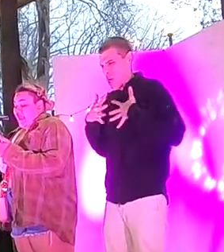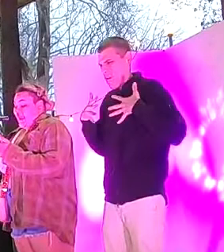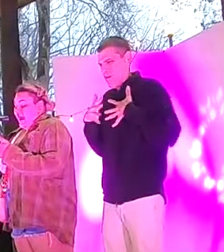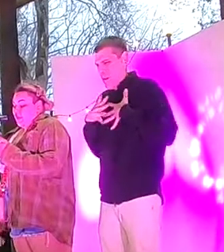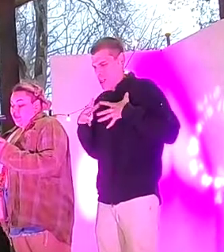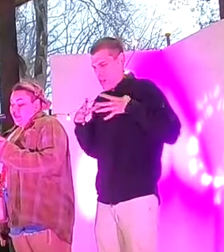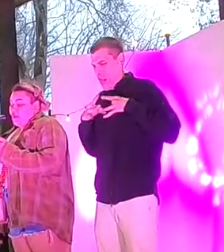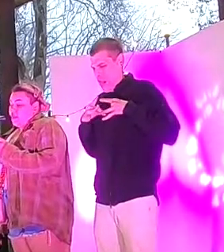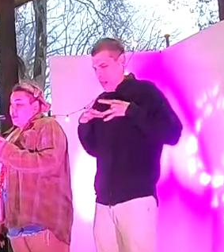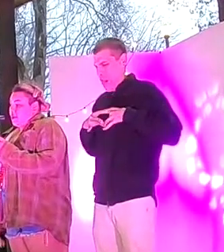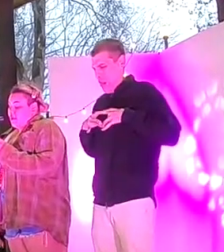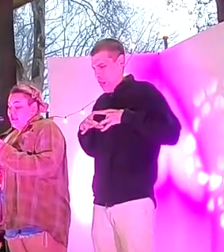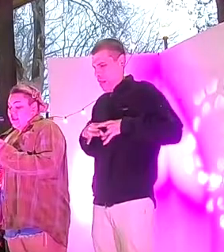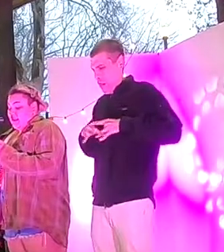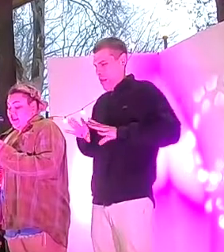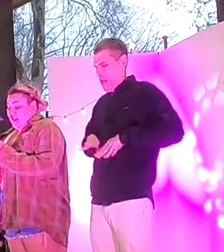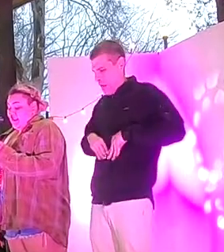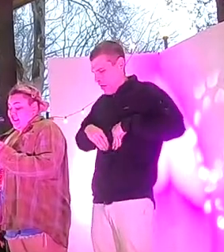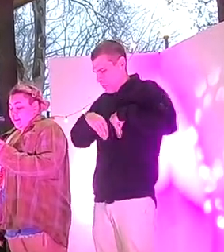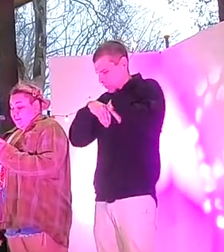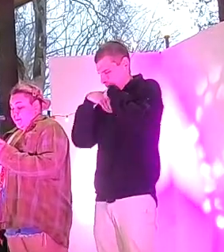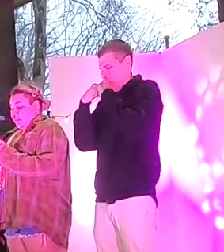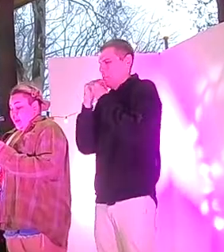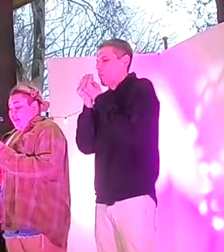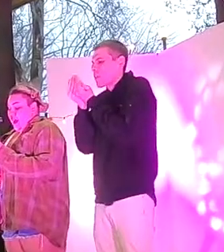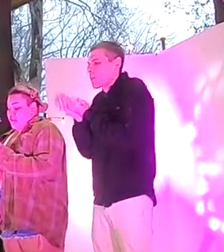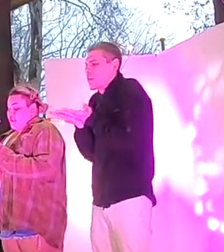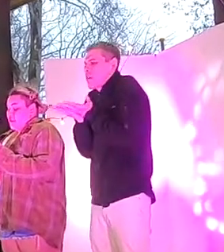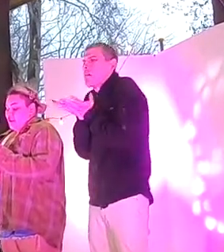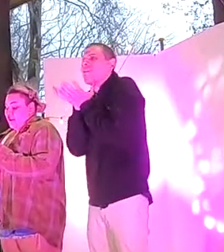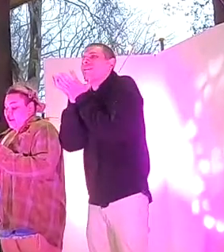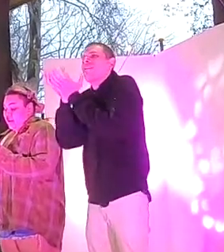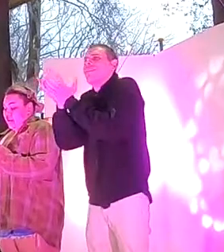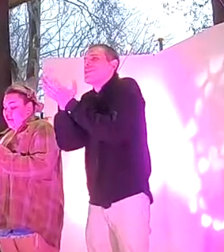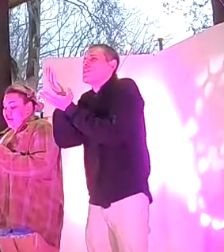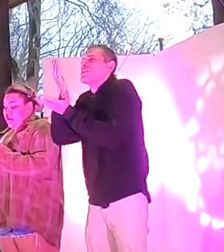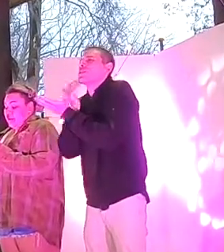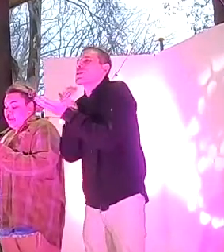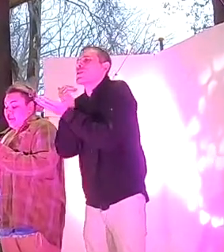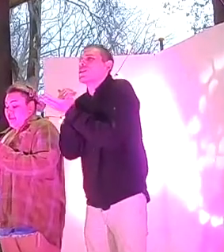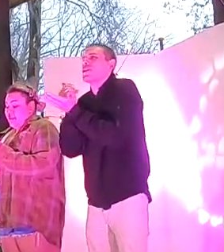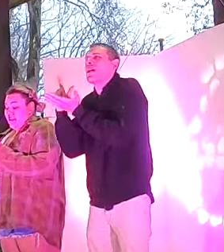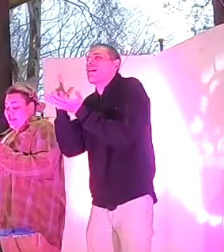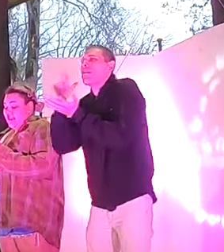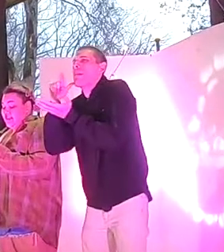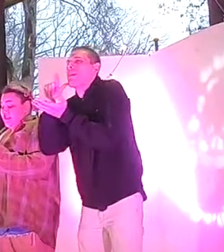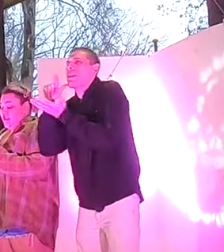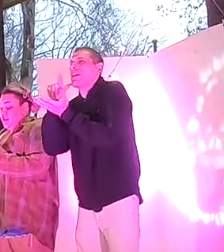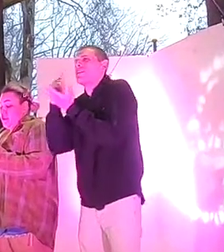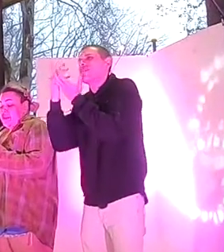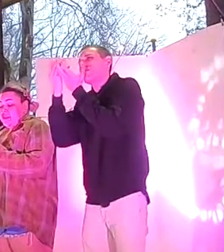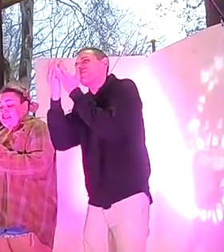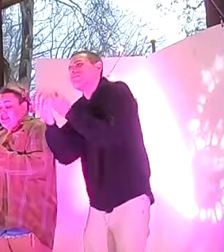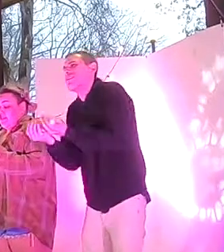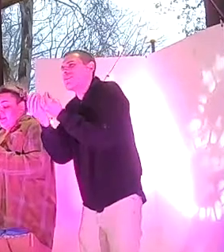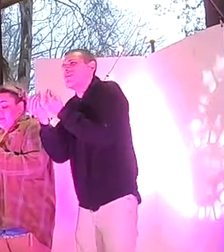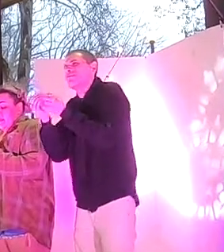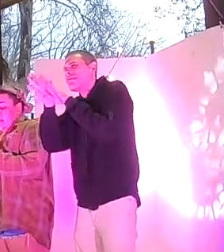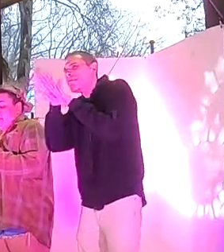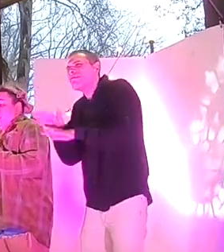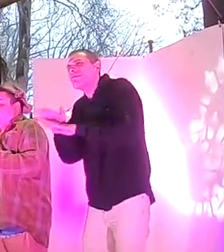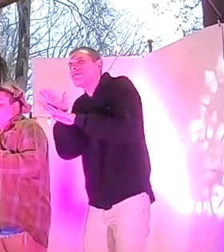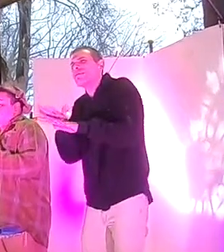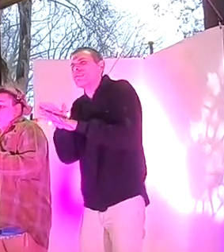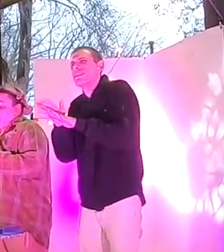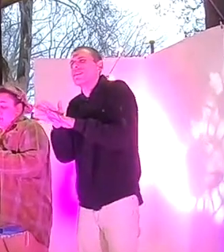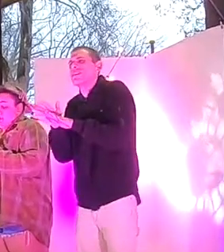fears, and I will make sweet, sweet lemonade. A pound of sugar will put you to ease, though deceiving